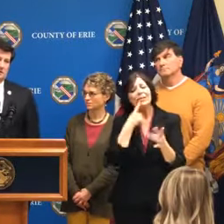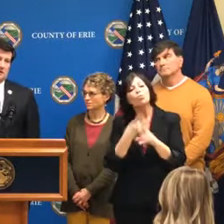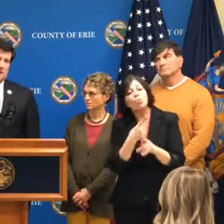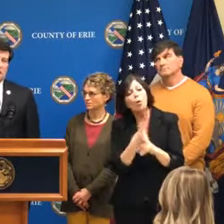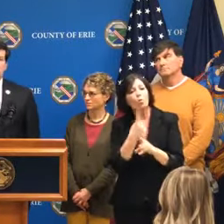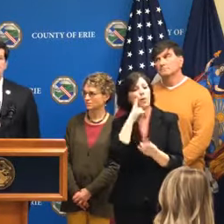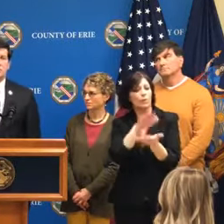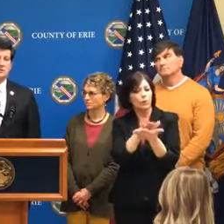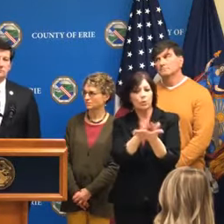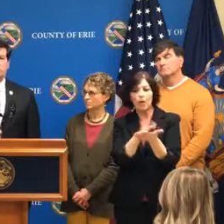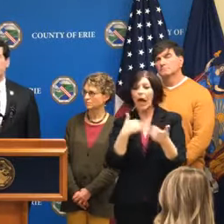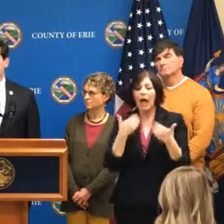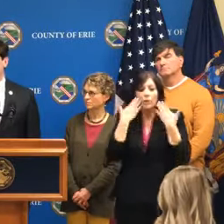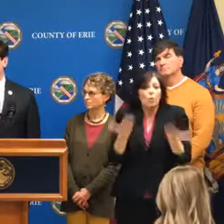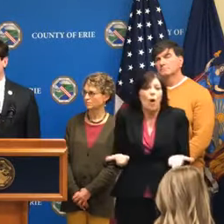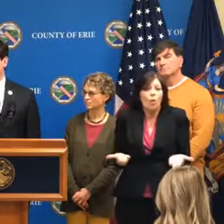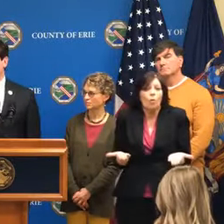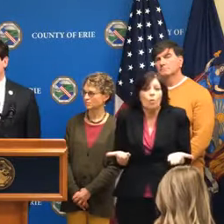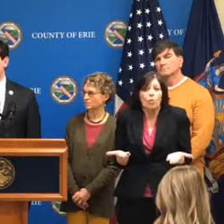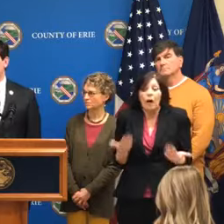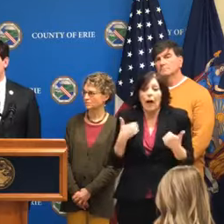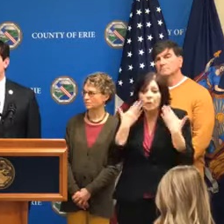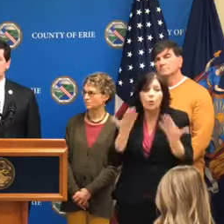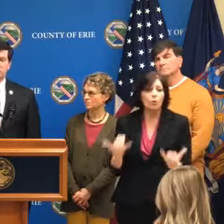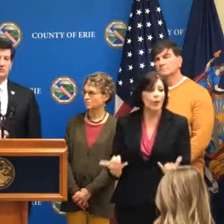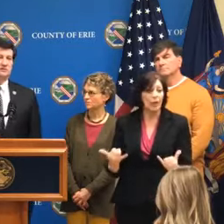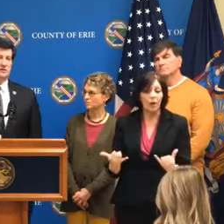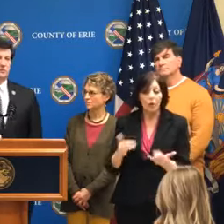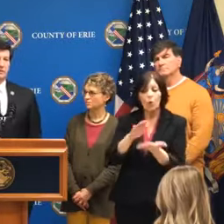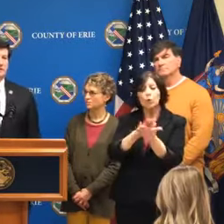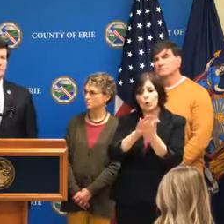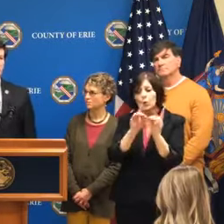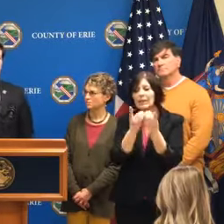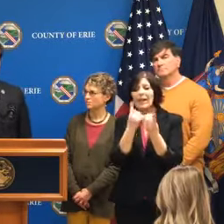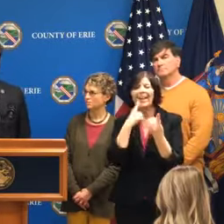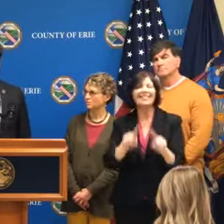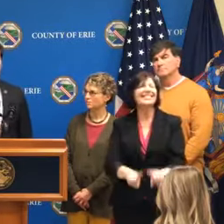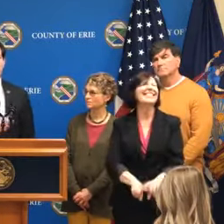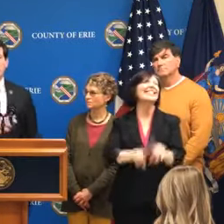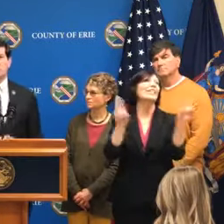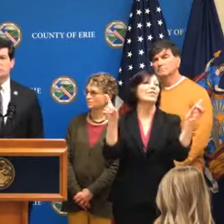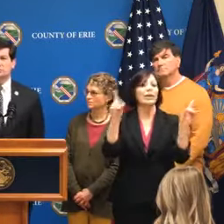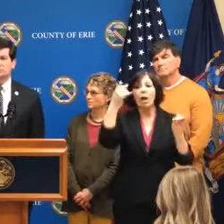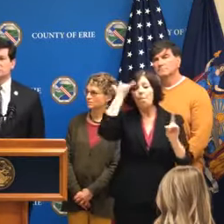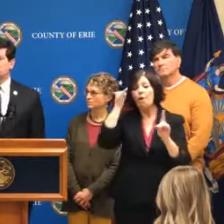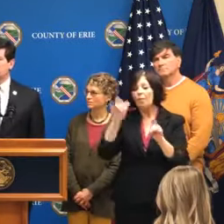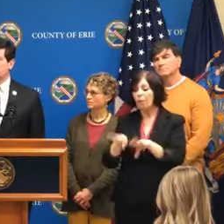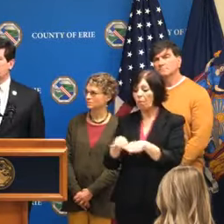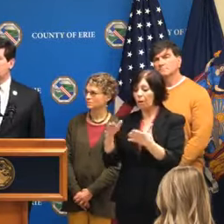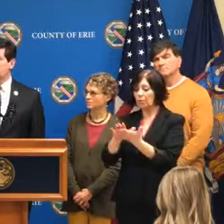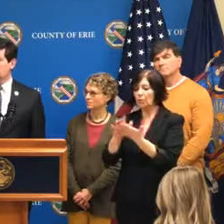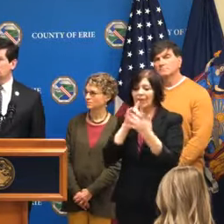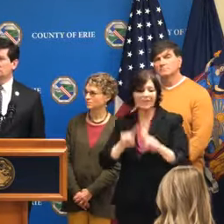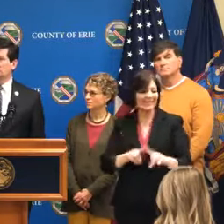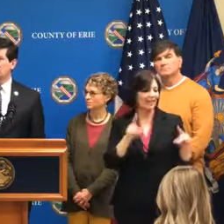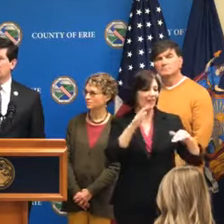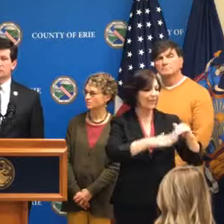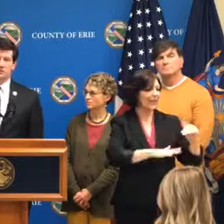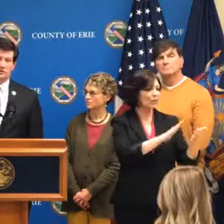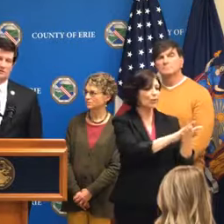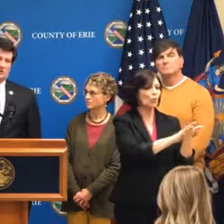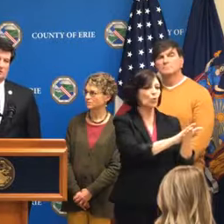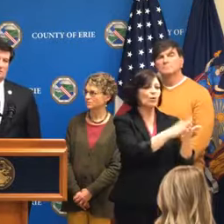districts. I don't know what is appropriate for every school district. School districts are completely different. The Buffalo Public Schools are different than schools in,